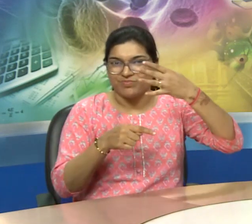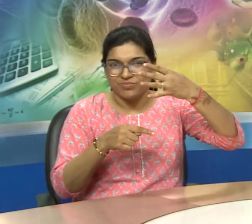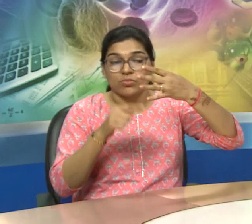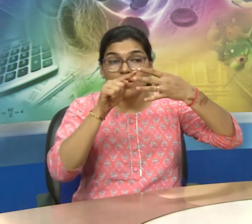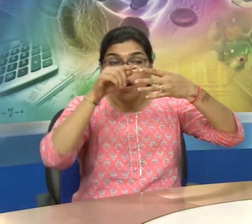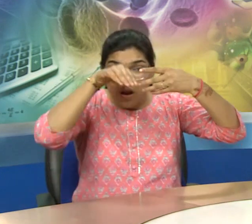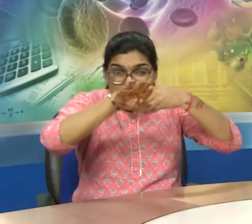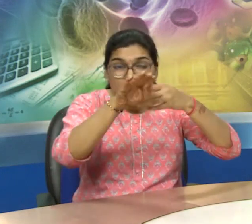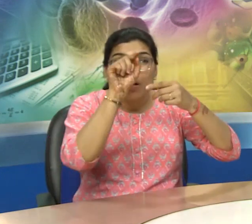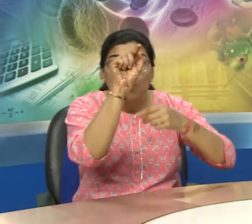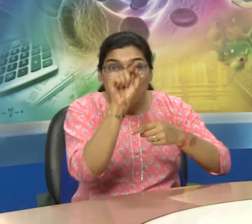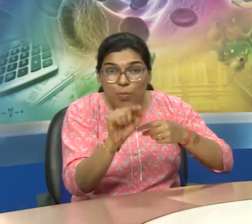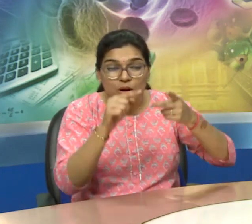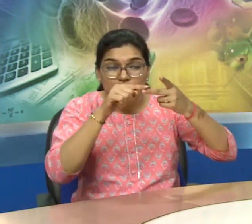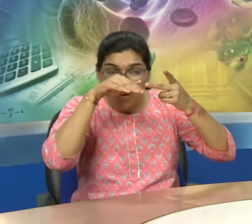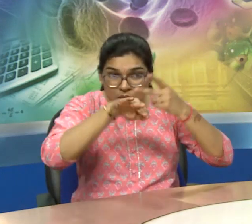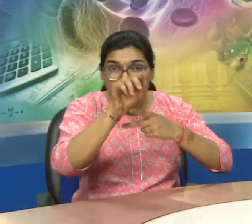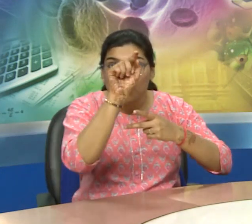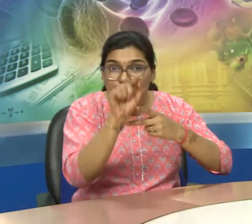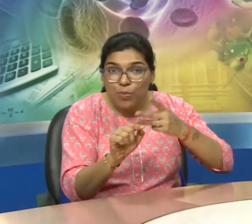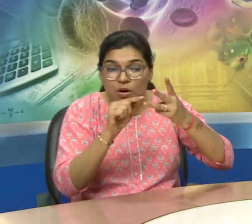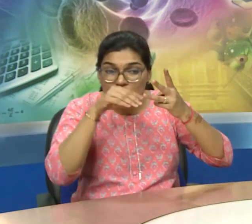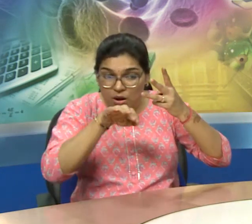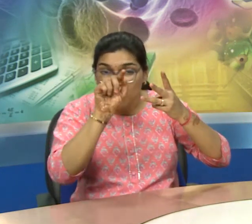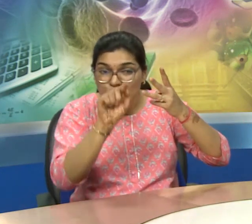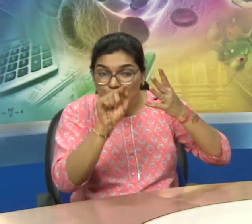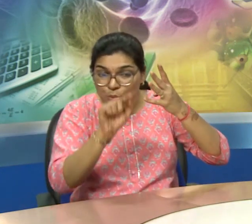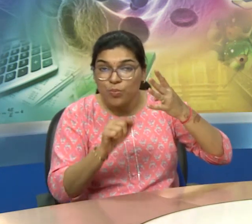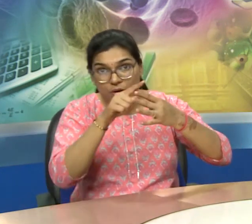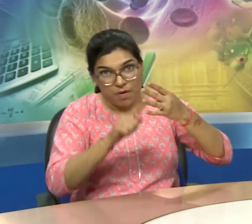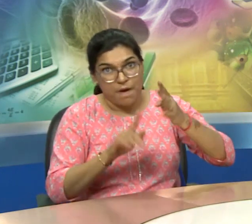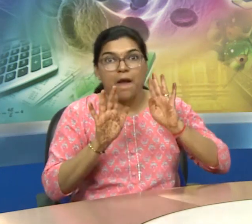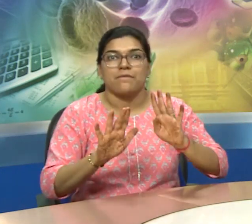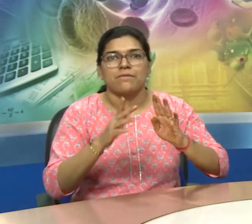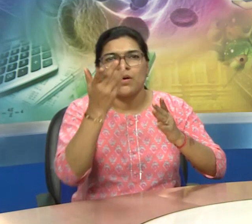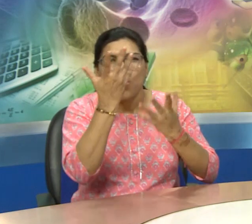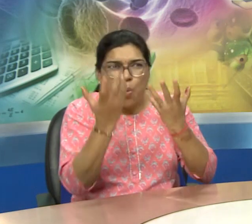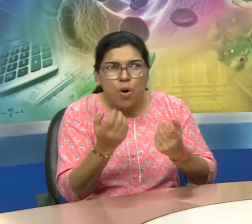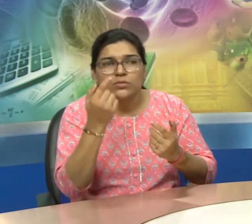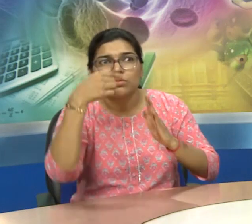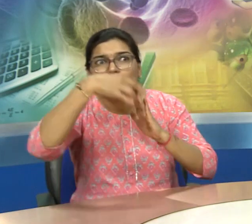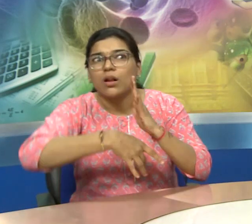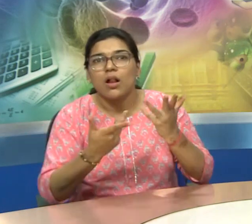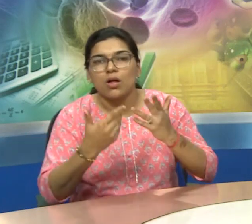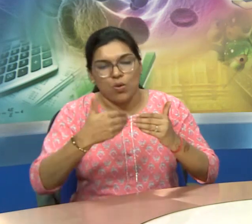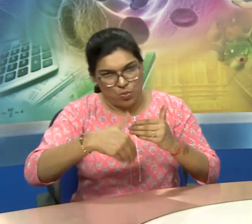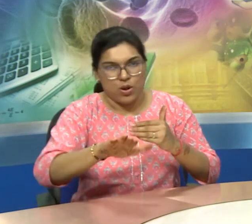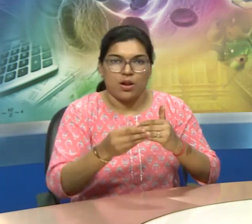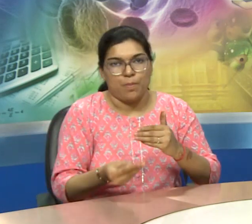It has the detailed explanation of all the 4 types of library we just seen.